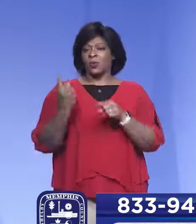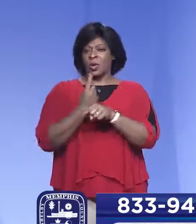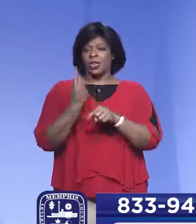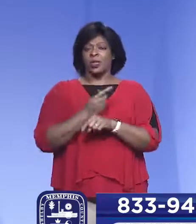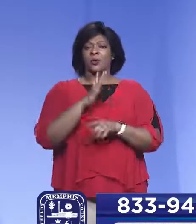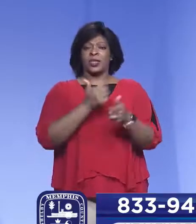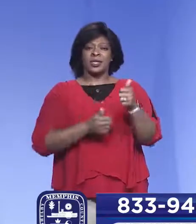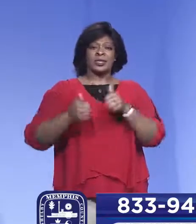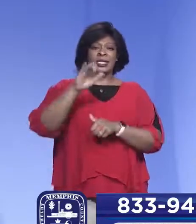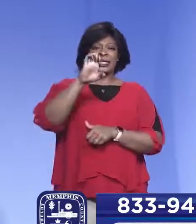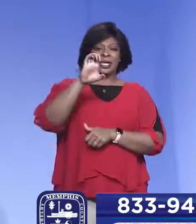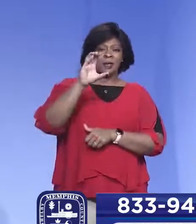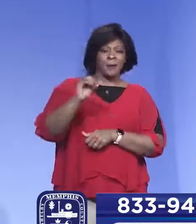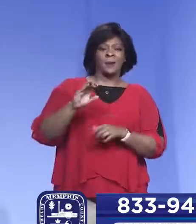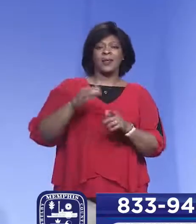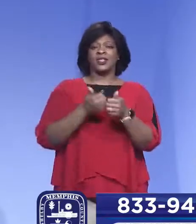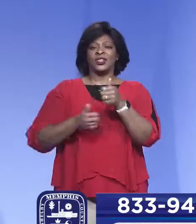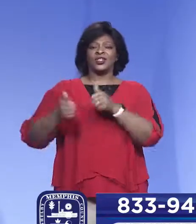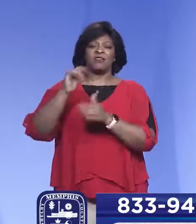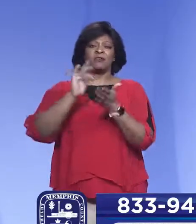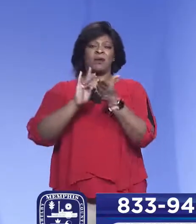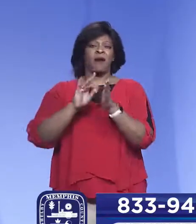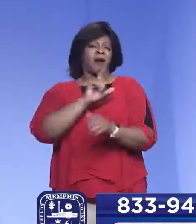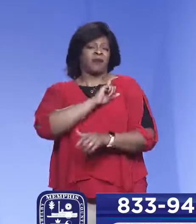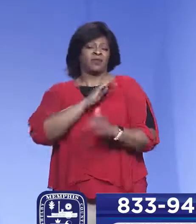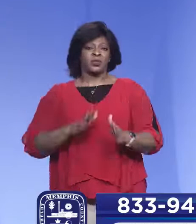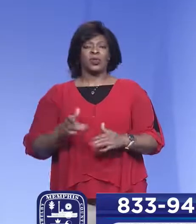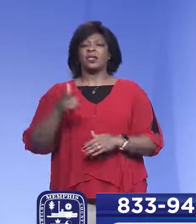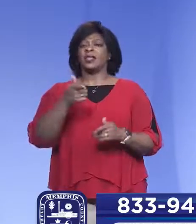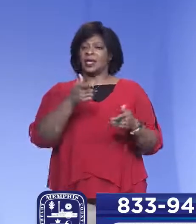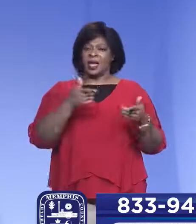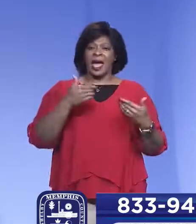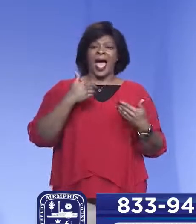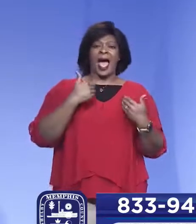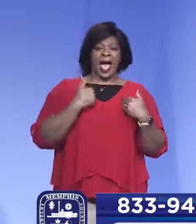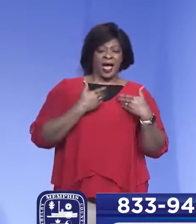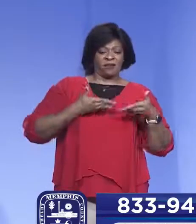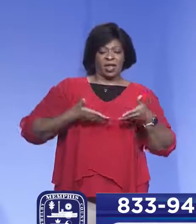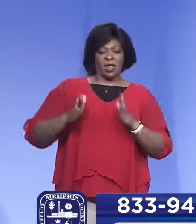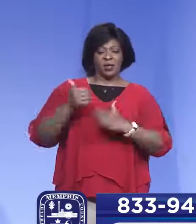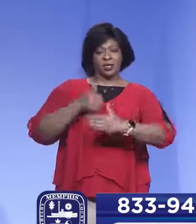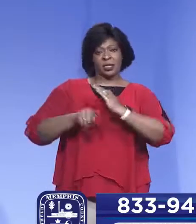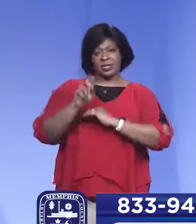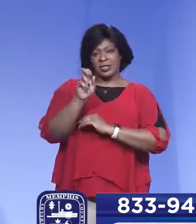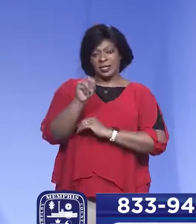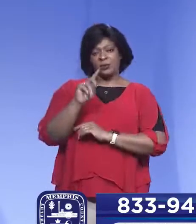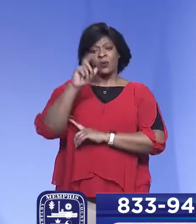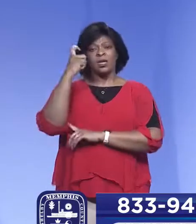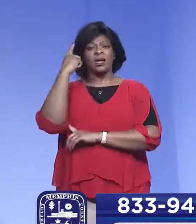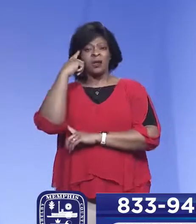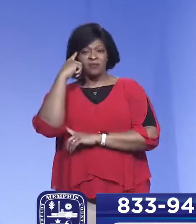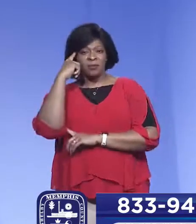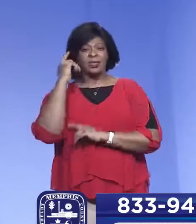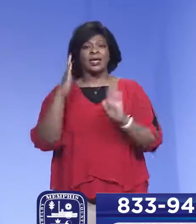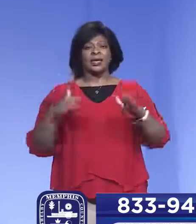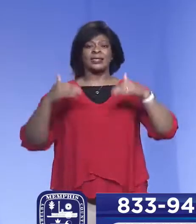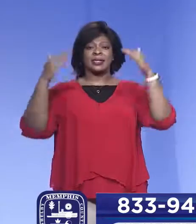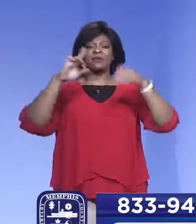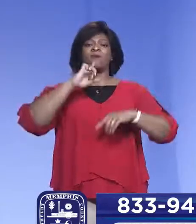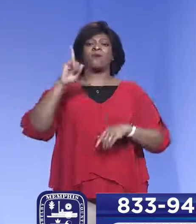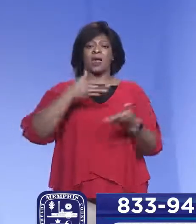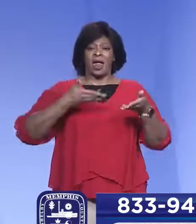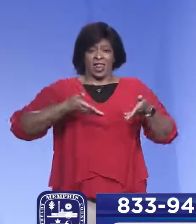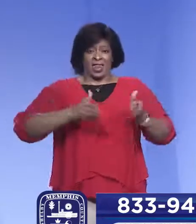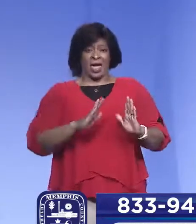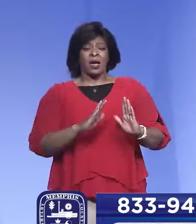operating officers, their chief medical officers. There are allowances under Tennessee, the governor's executive orders that